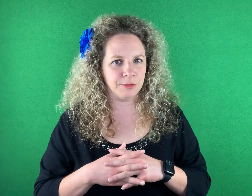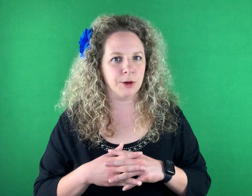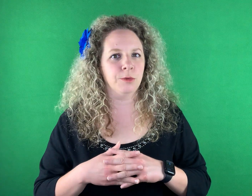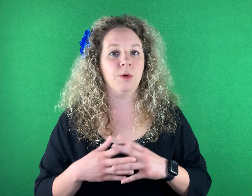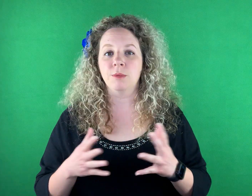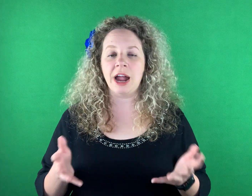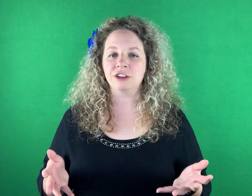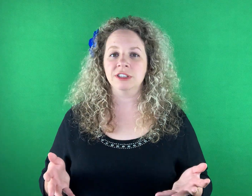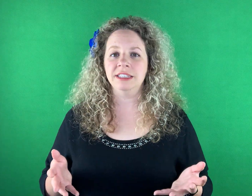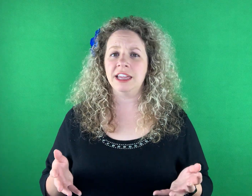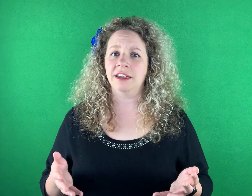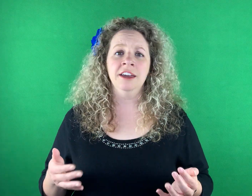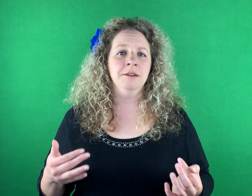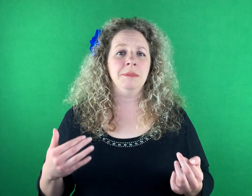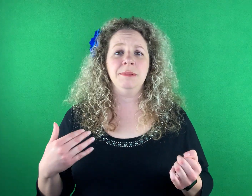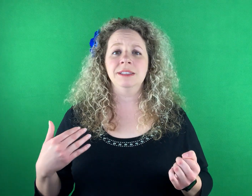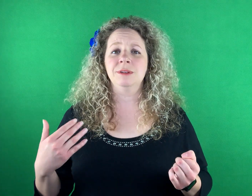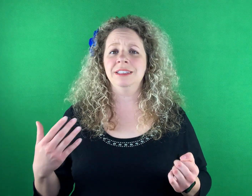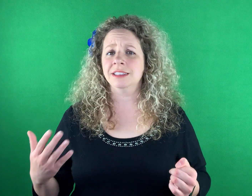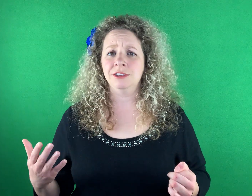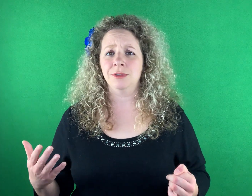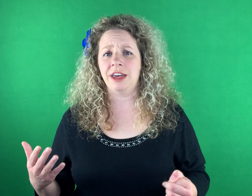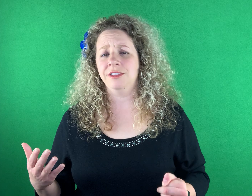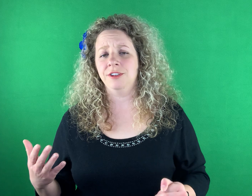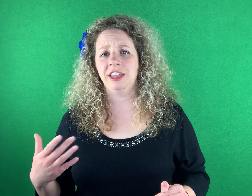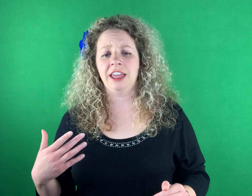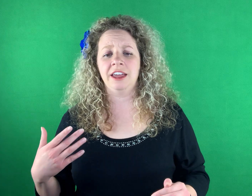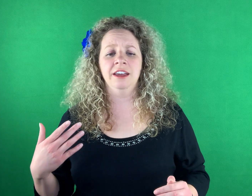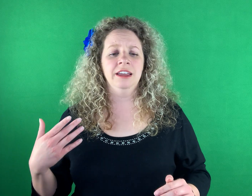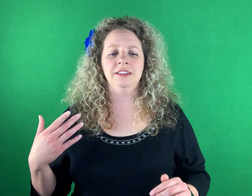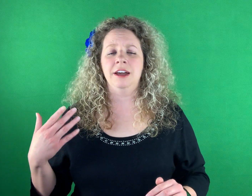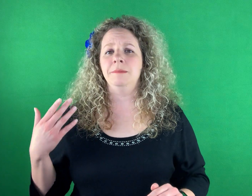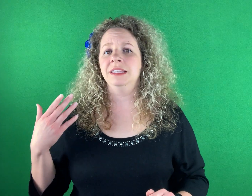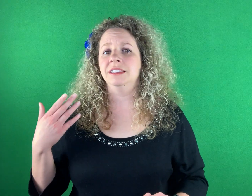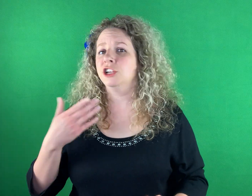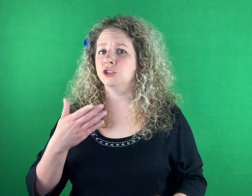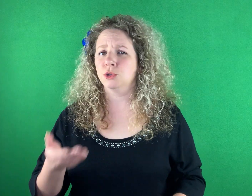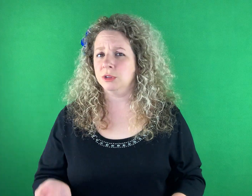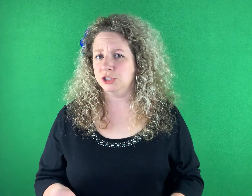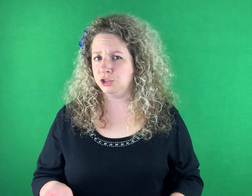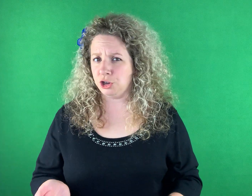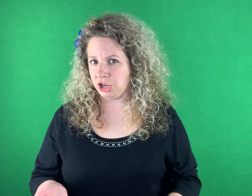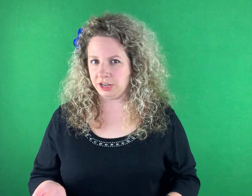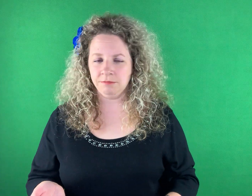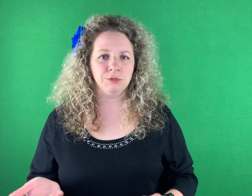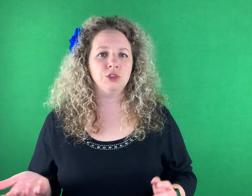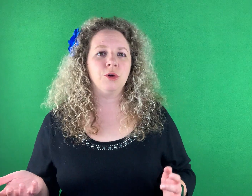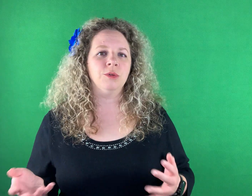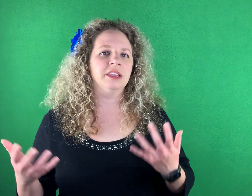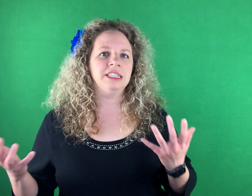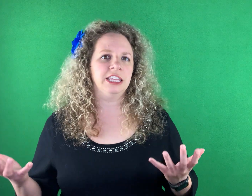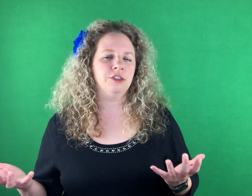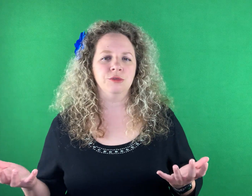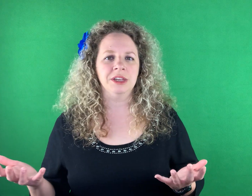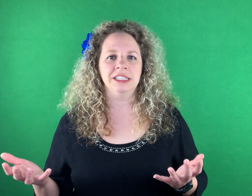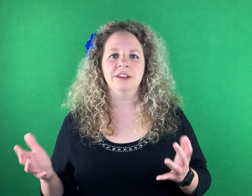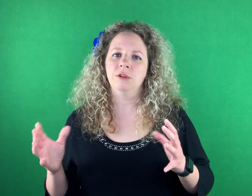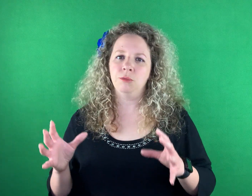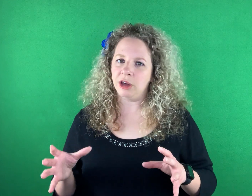through what we're actually saying. Maybe someone doesn't know that and they're thinking that means that your soul is good. So let's think through this. If we wanted